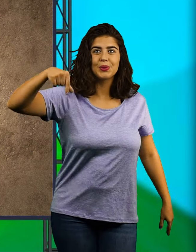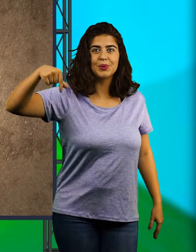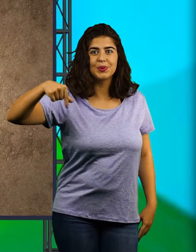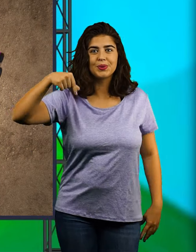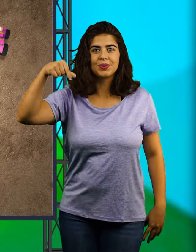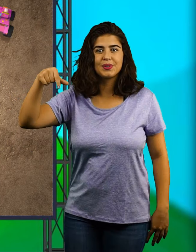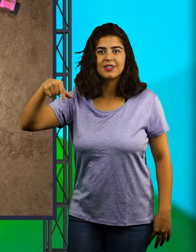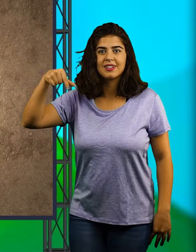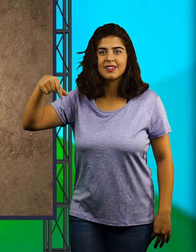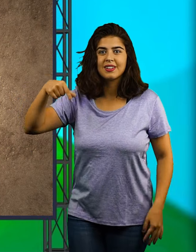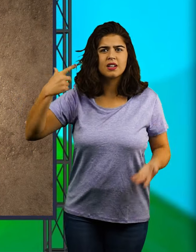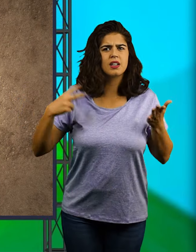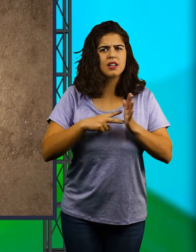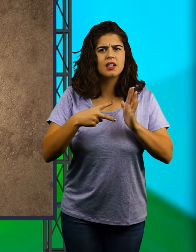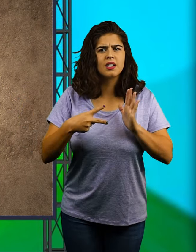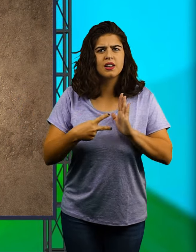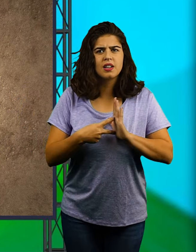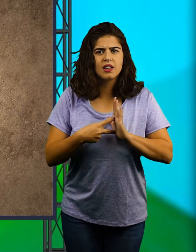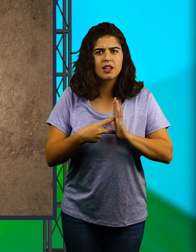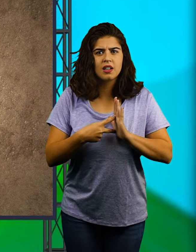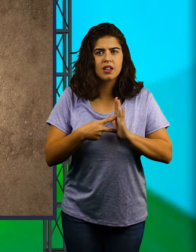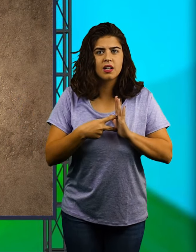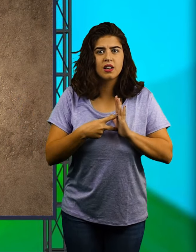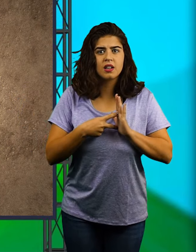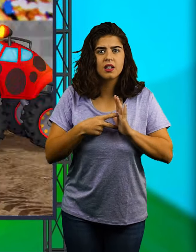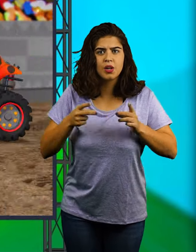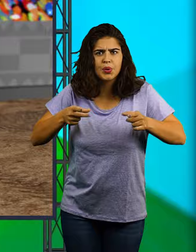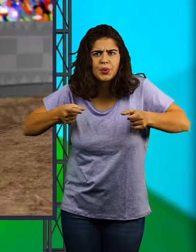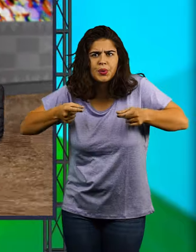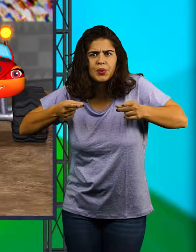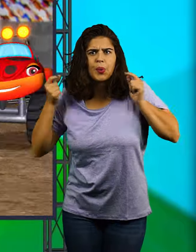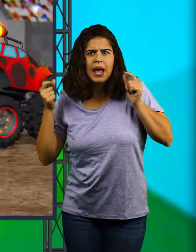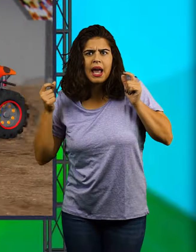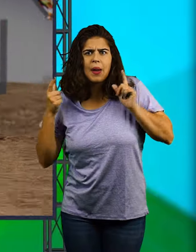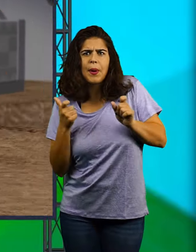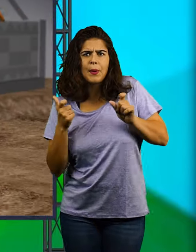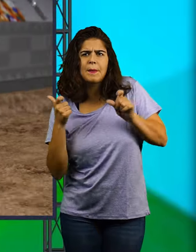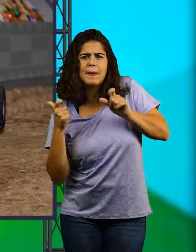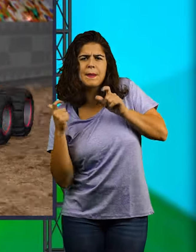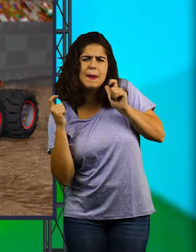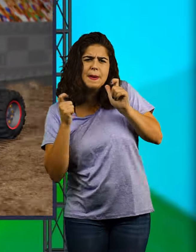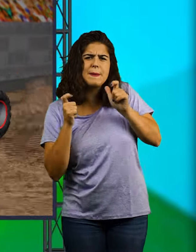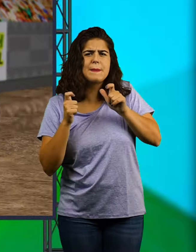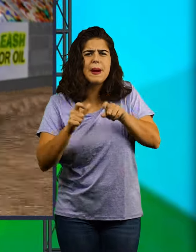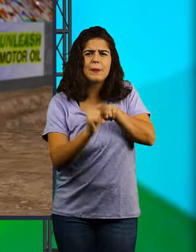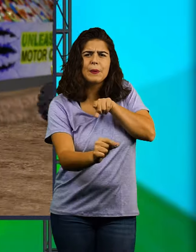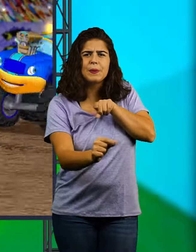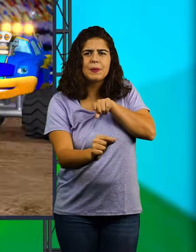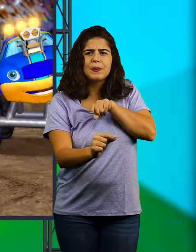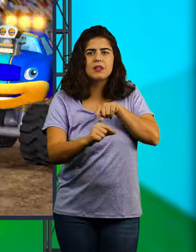Q is the first letter in the word quick. Ladybug is very quick. Yeah! But